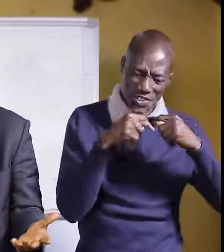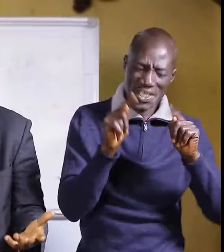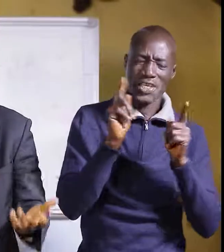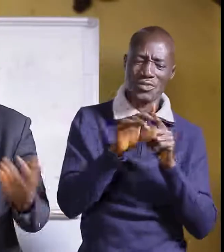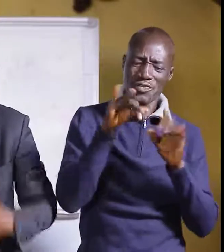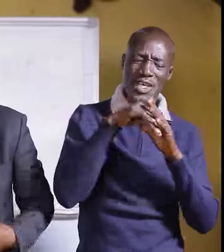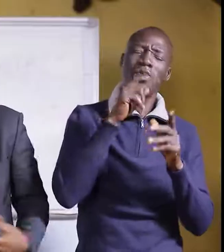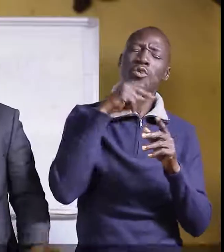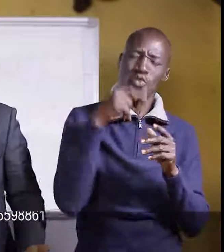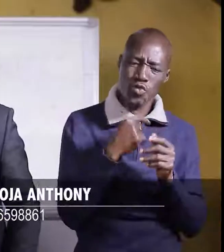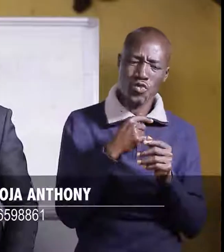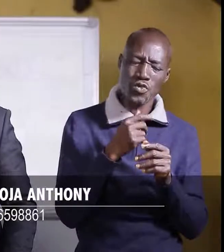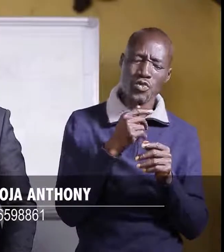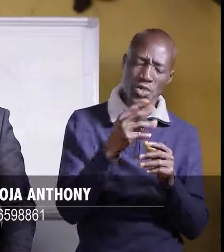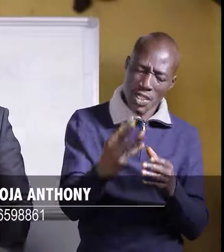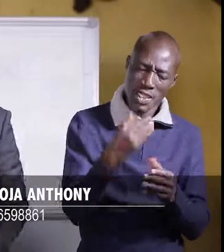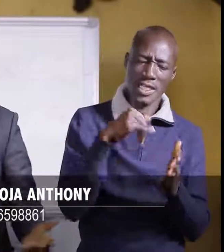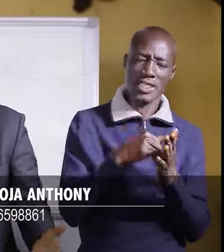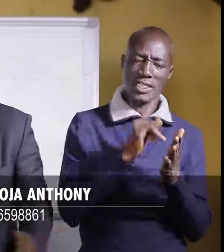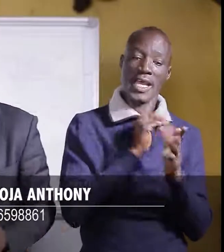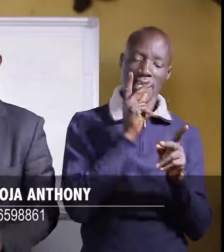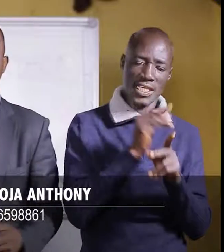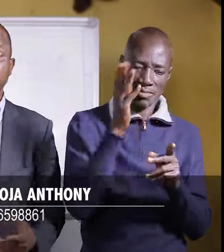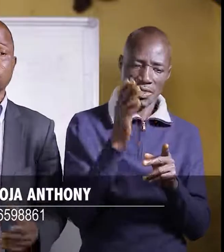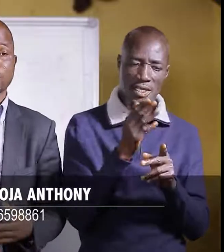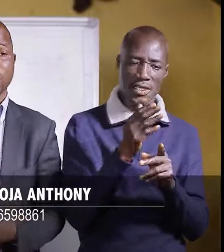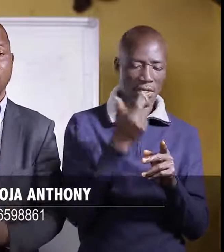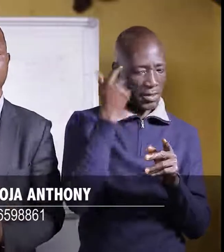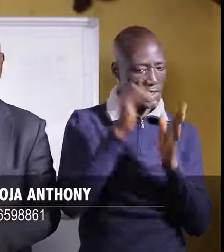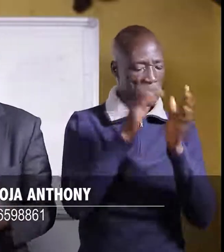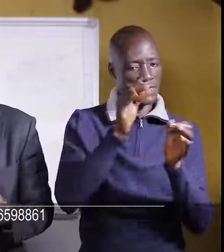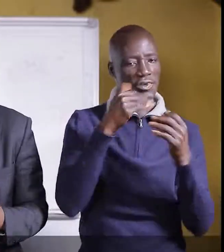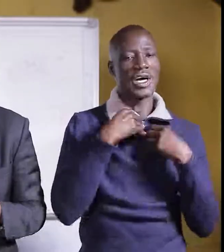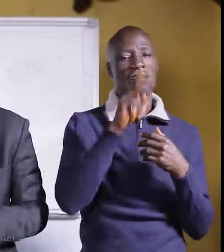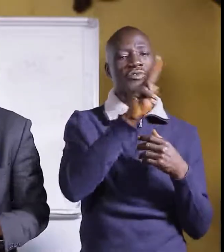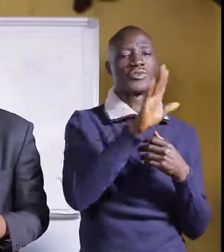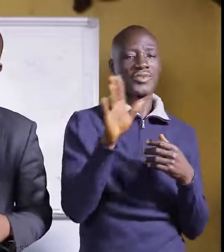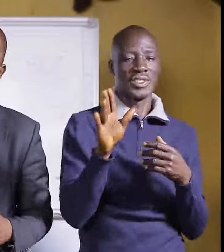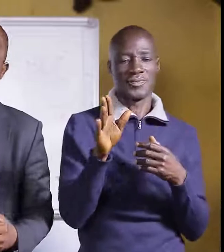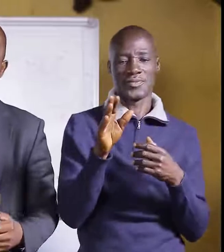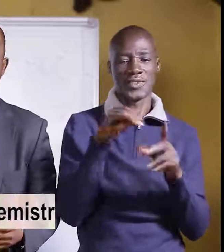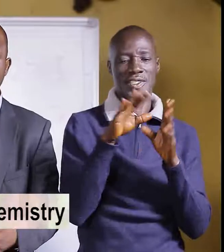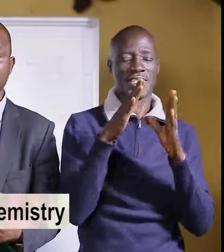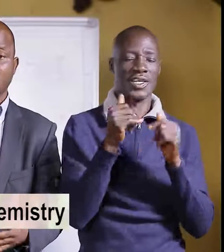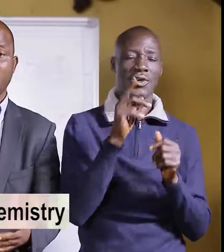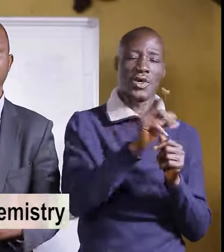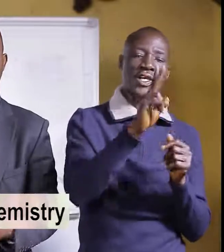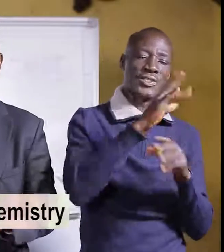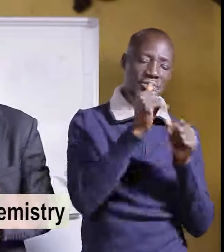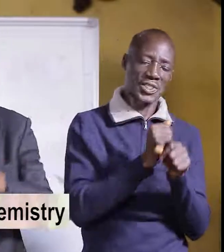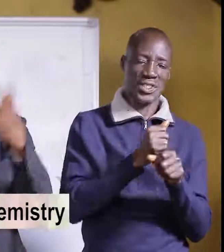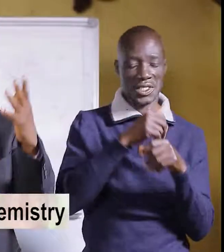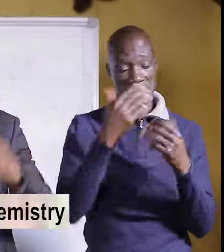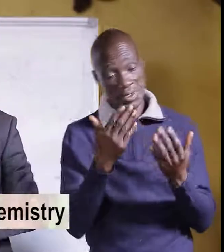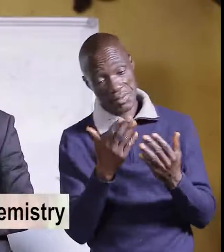the biscuit? I am the one that kept the biscuit. If, for instance, you have two children in your house, one is 2 years old and the